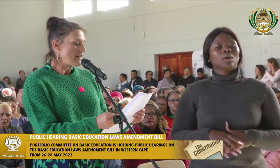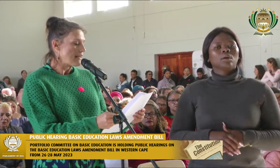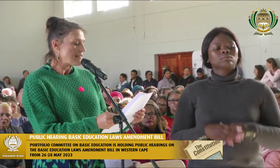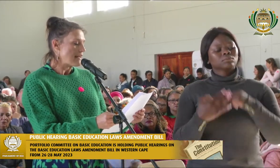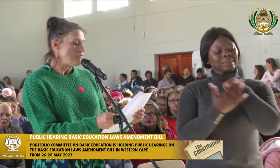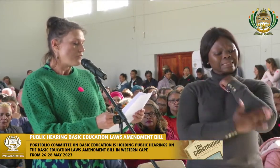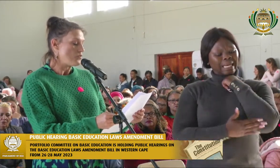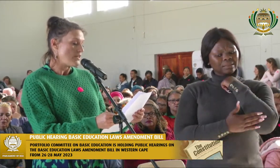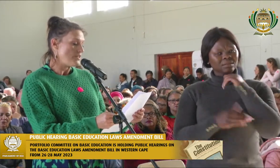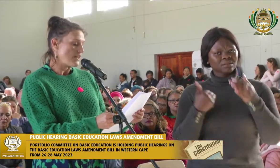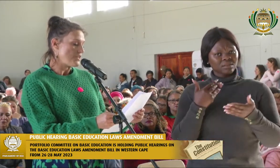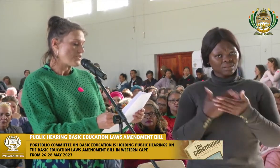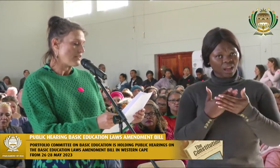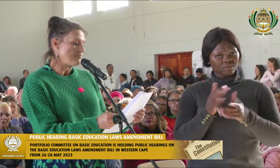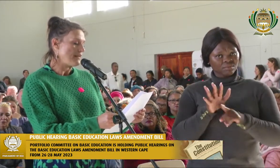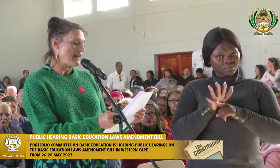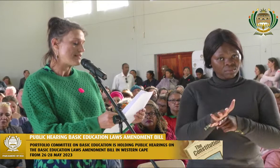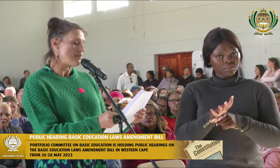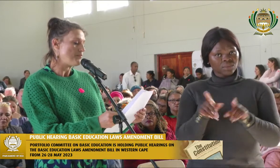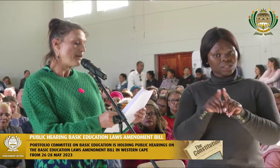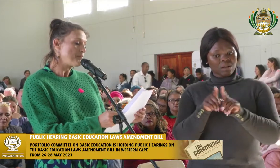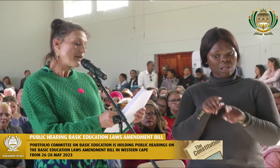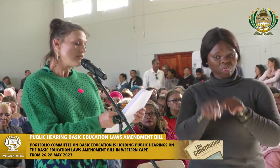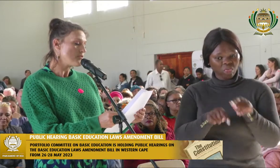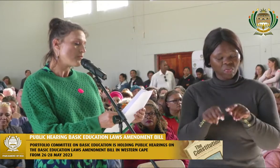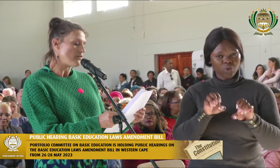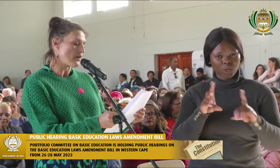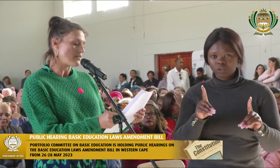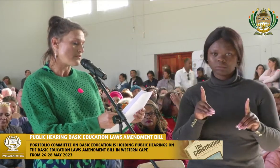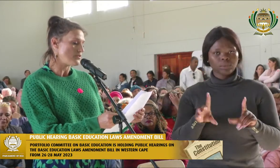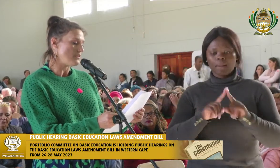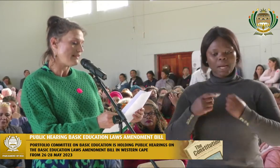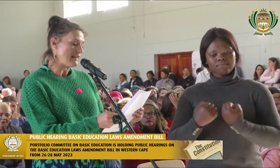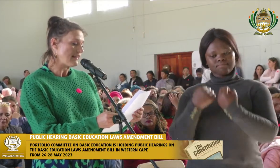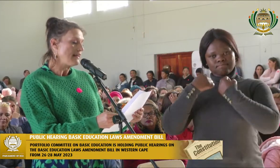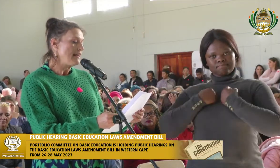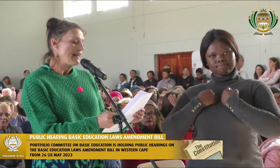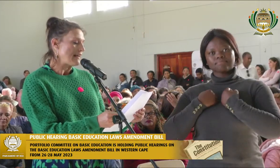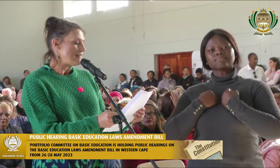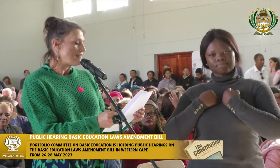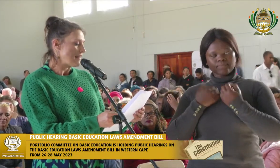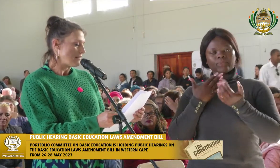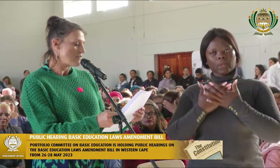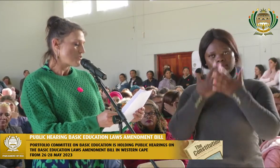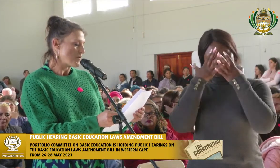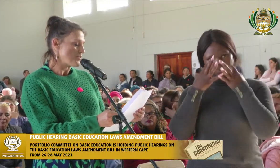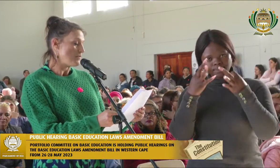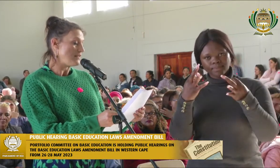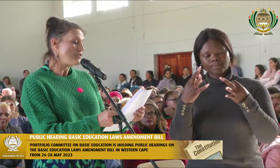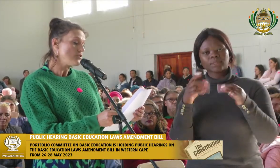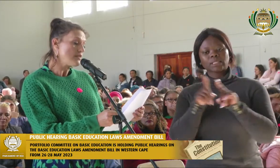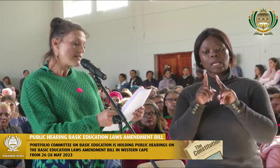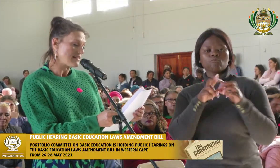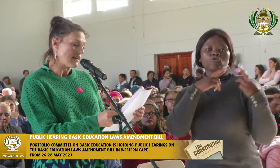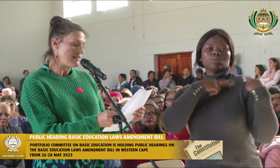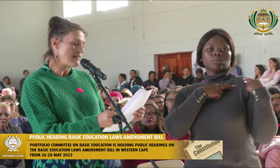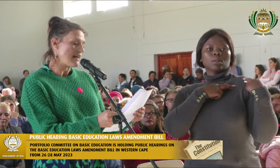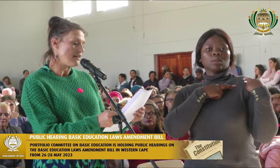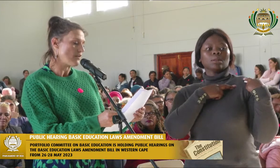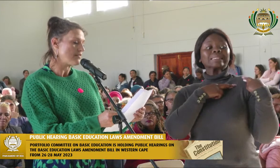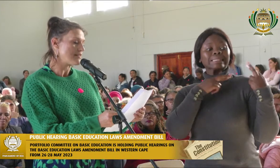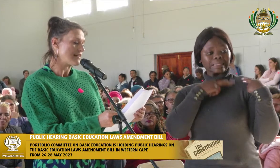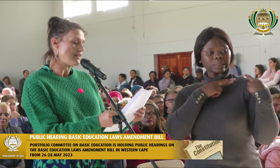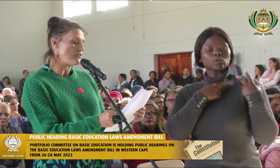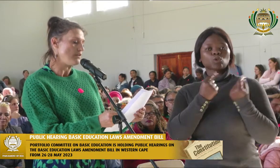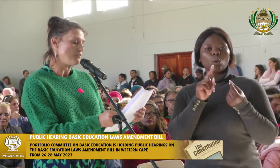to regulate and enforce education. It is the parent's prerogative to delegate that responsibility to the state